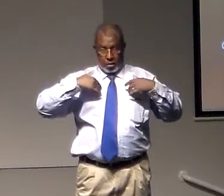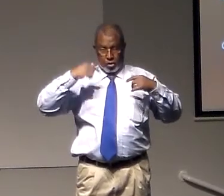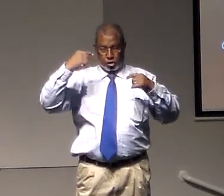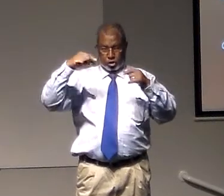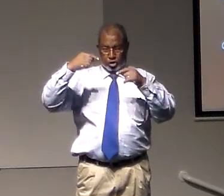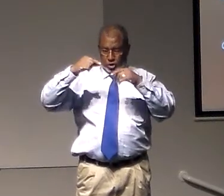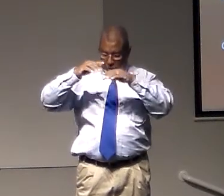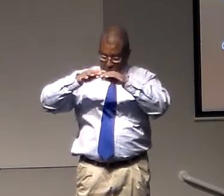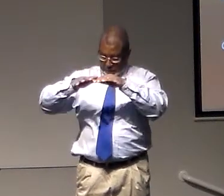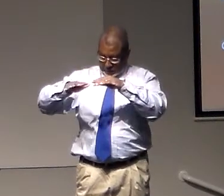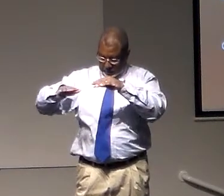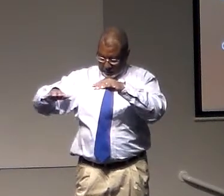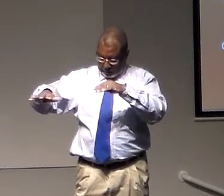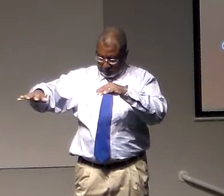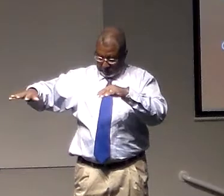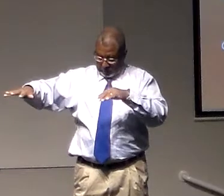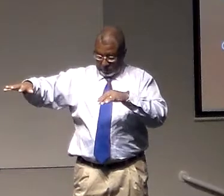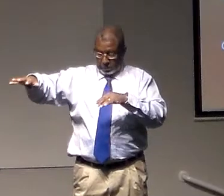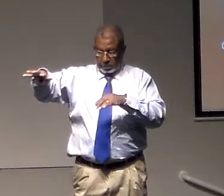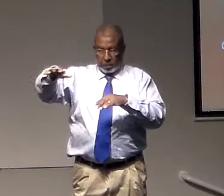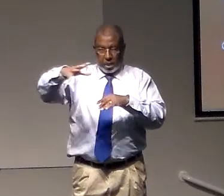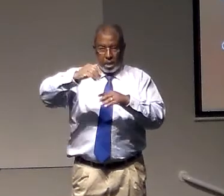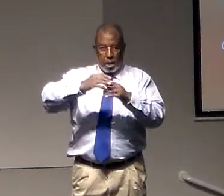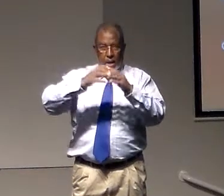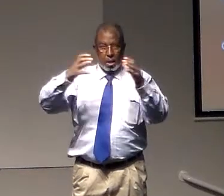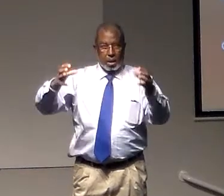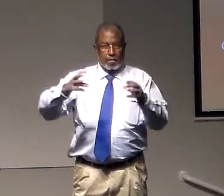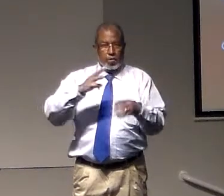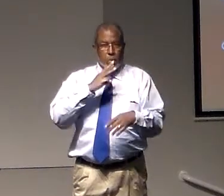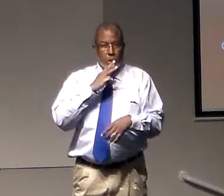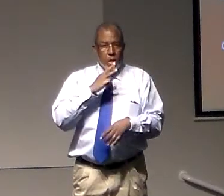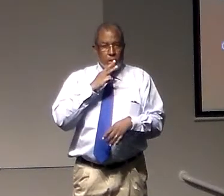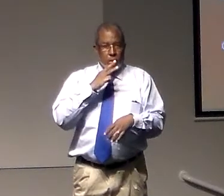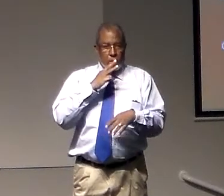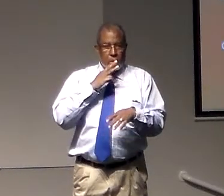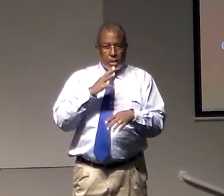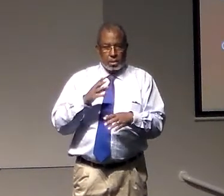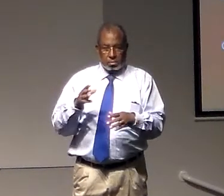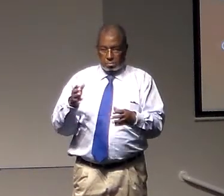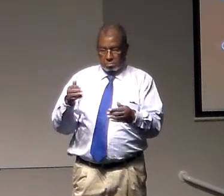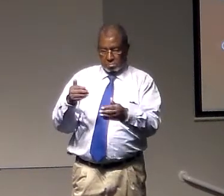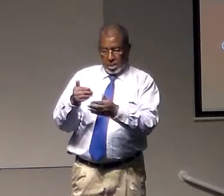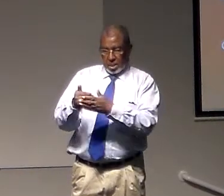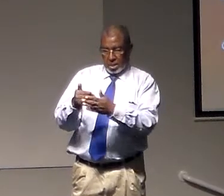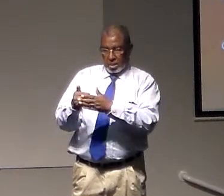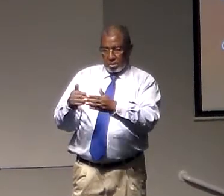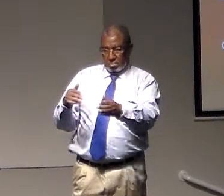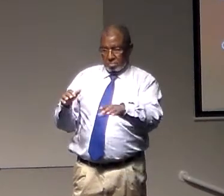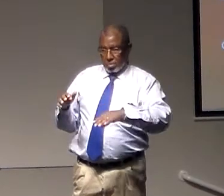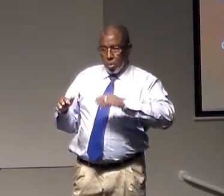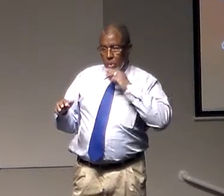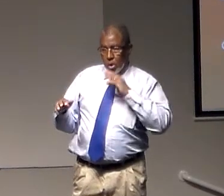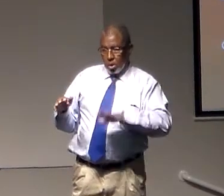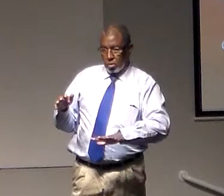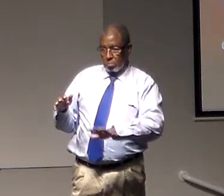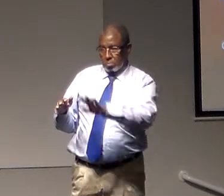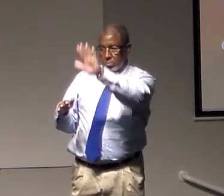It was so green. And it had lots of water right there.